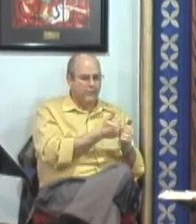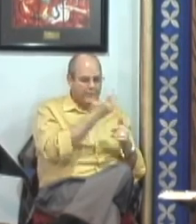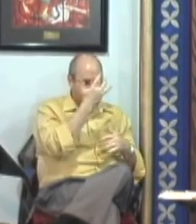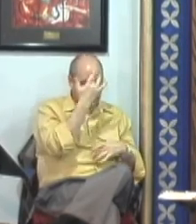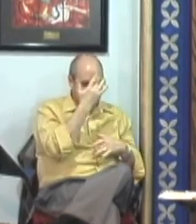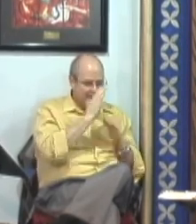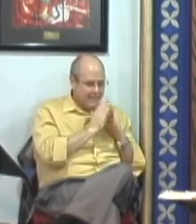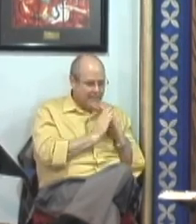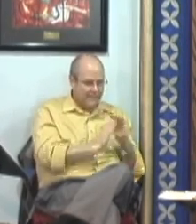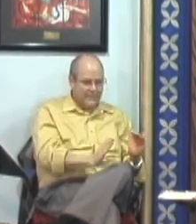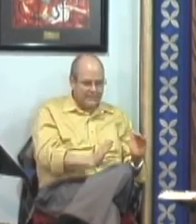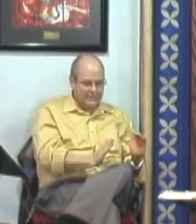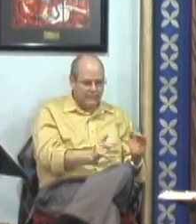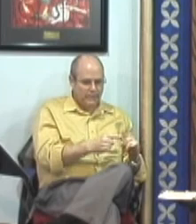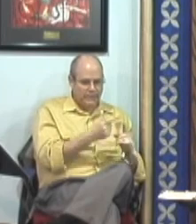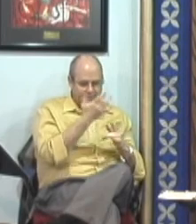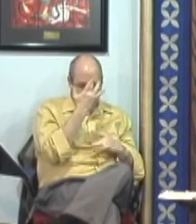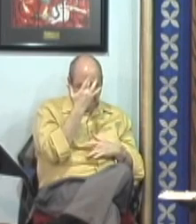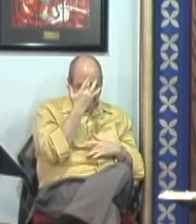to be at peace while I'm sick.